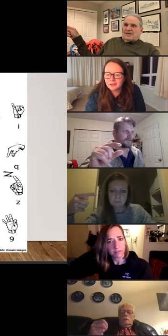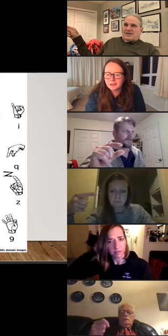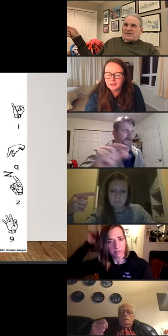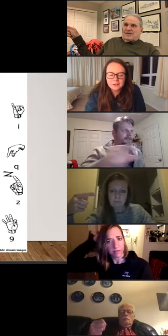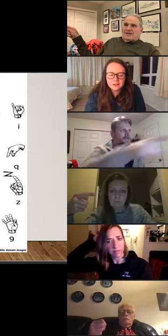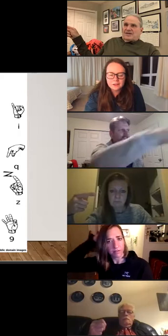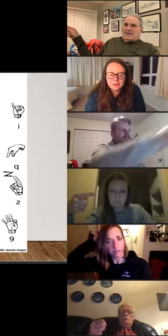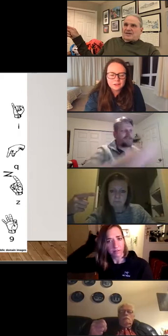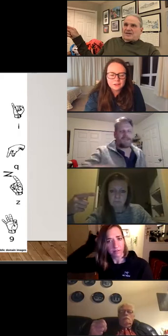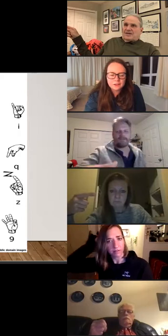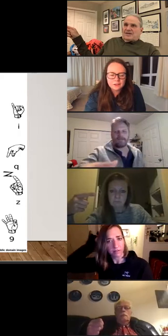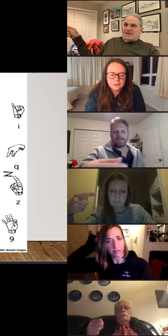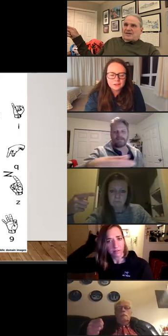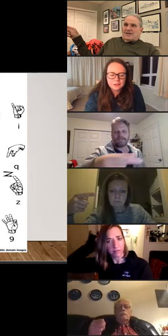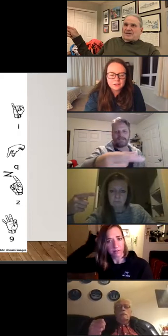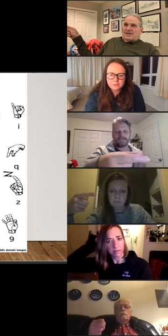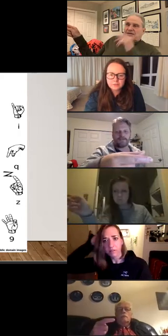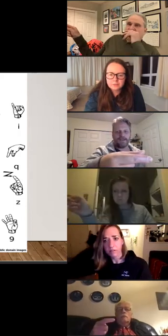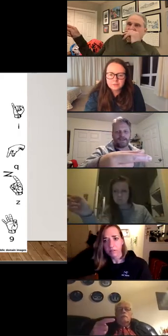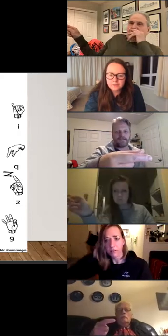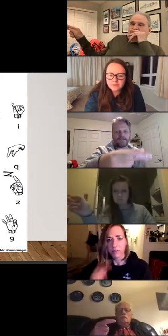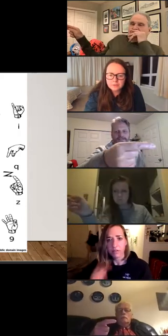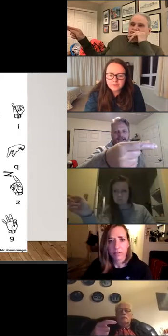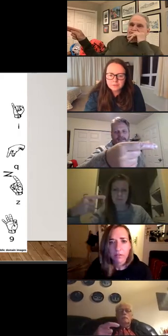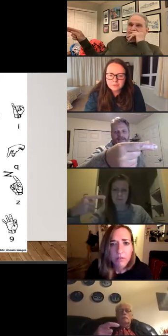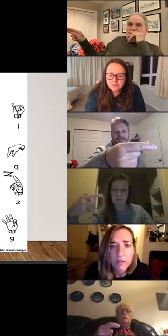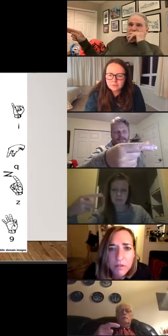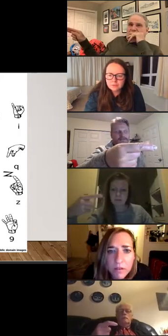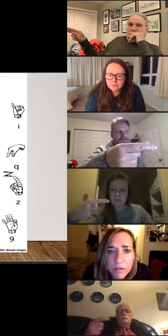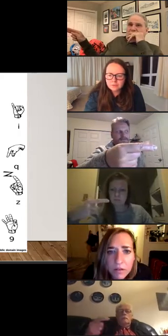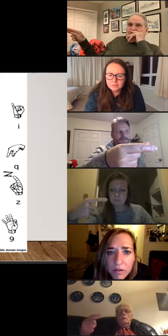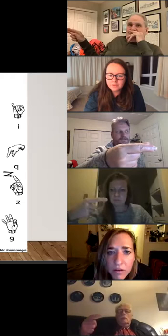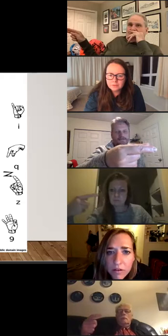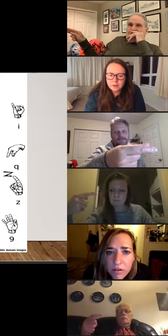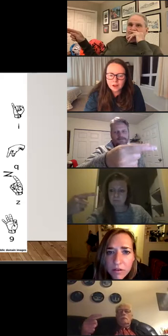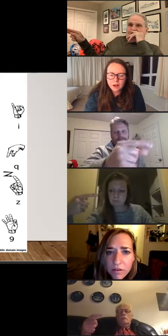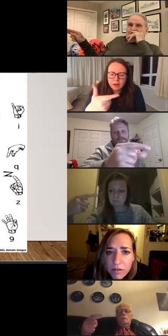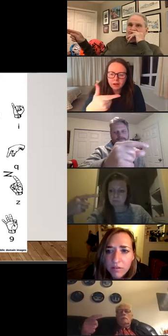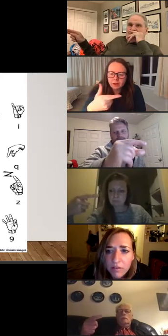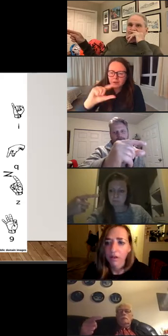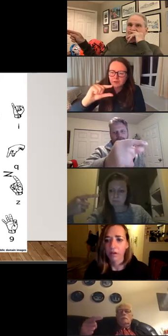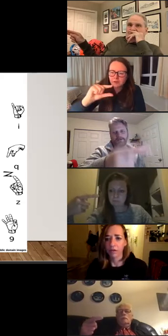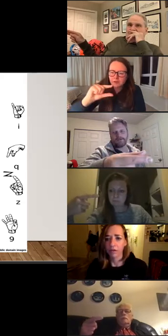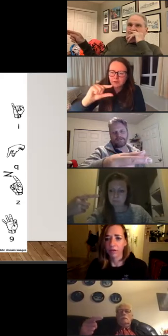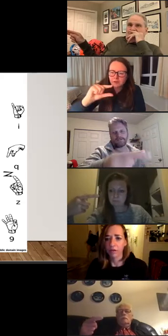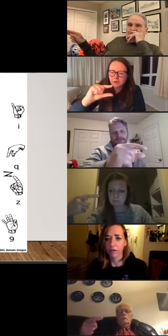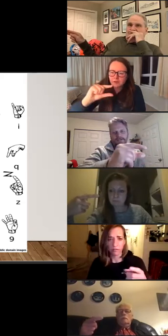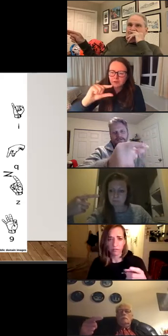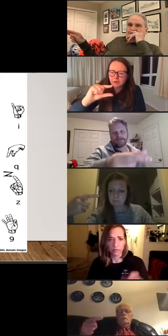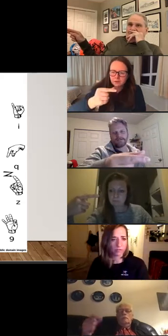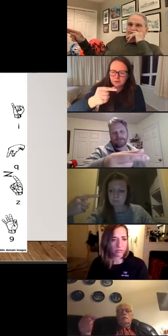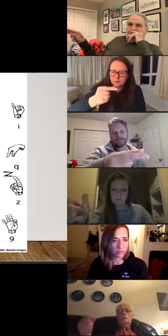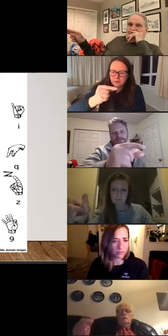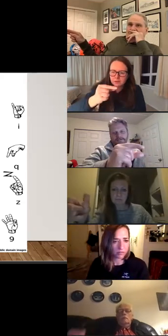Yeah. So the G that they have there, they just have it this way. They have it sideways. Ah. So whether it's here or